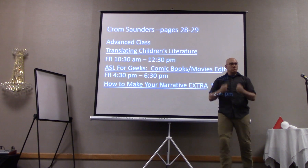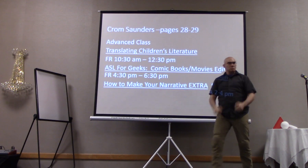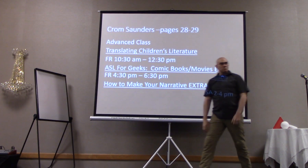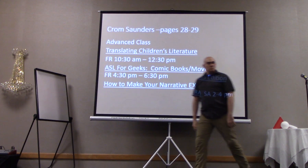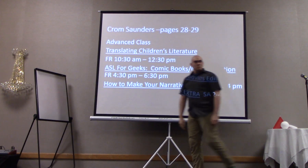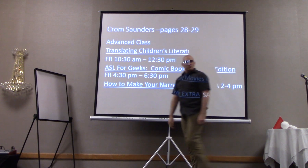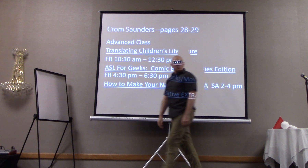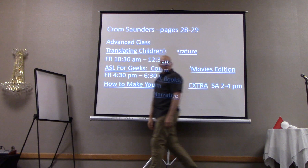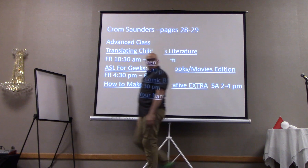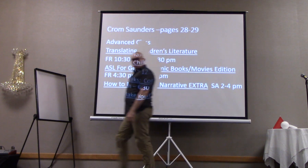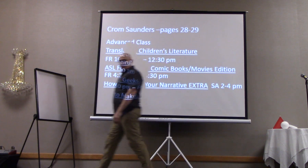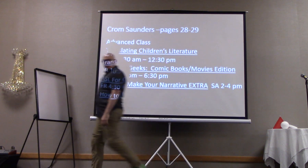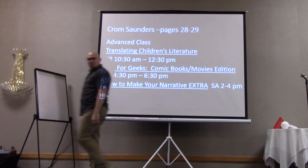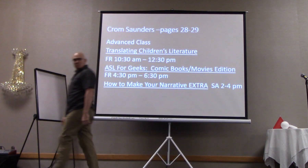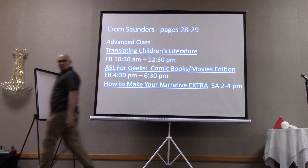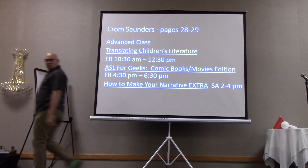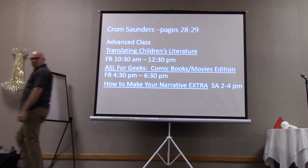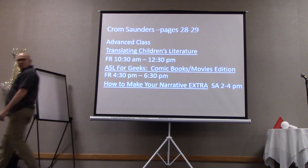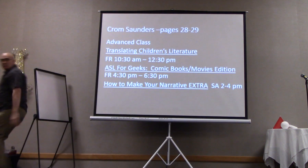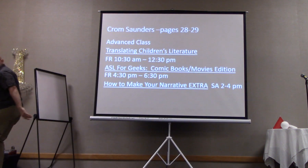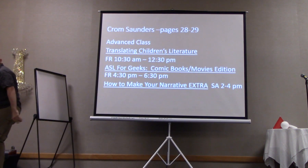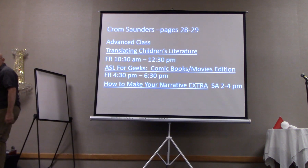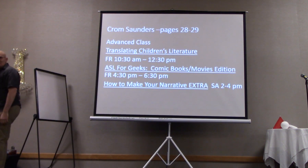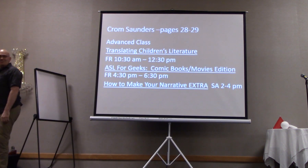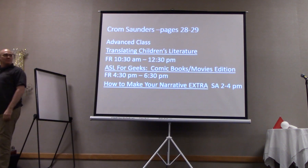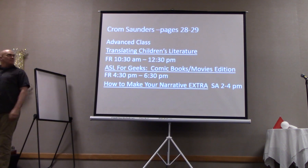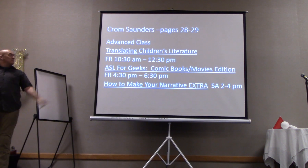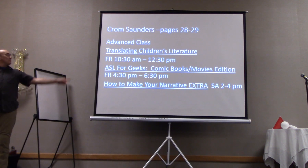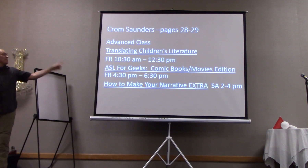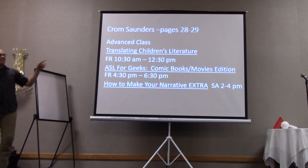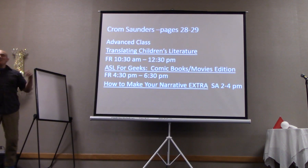I'm going to be introducing a workshop. Oh.